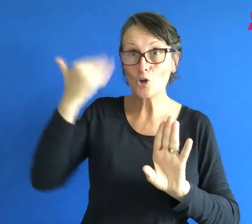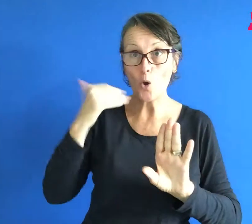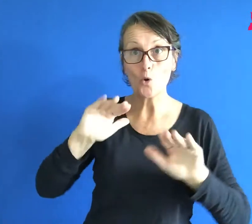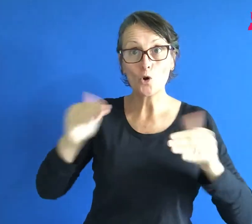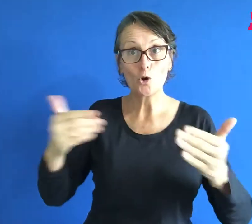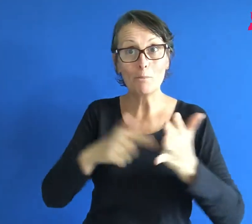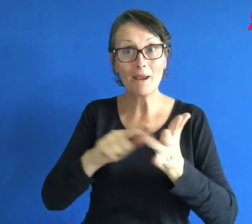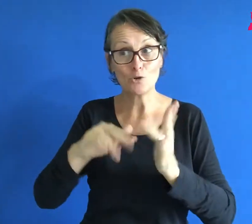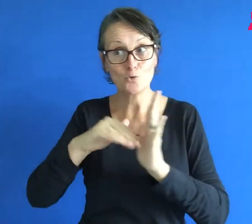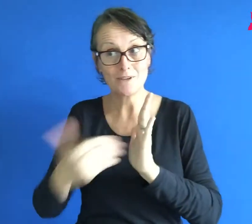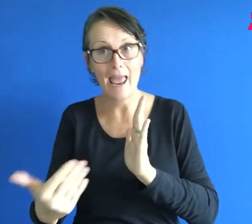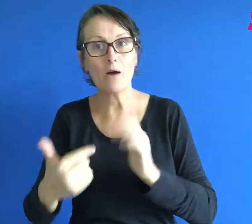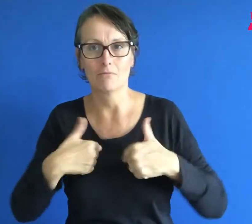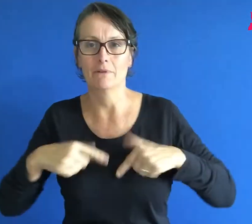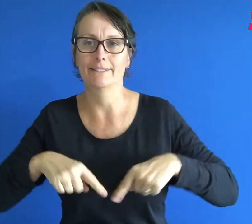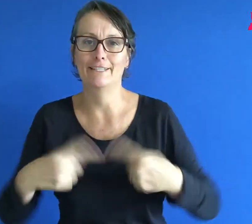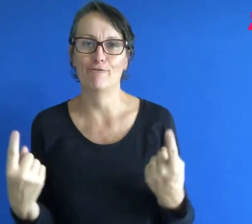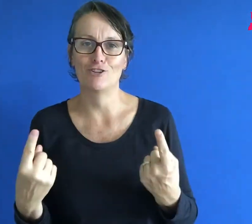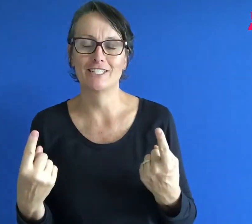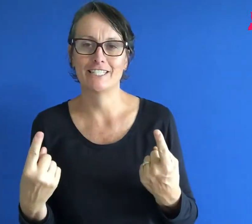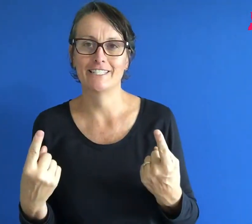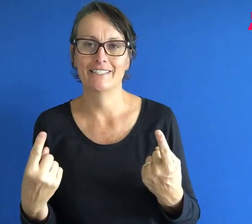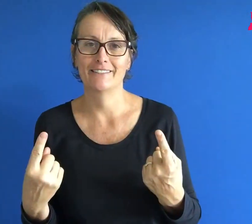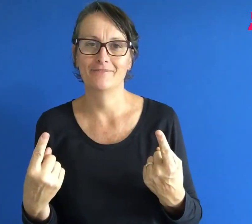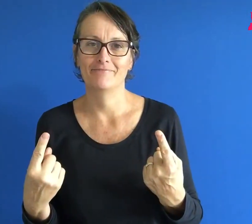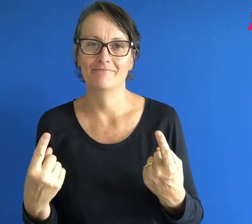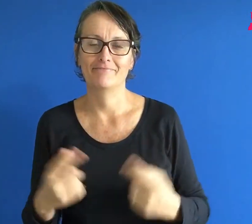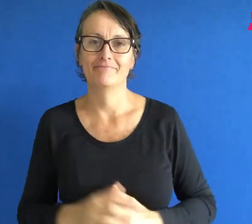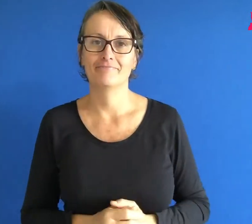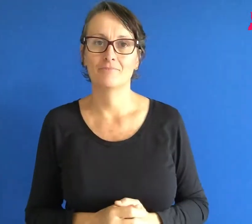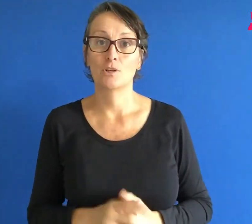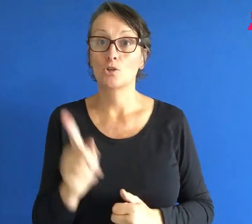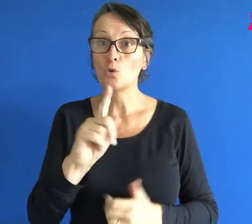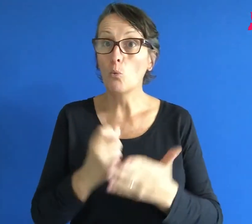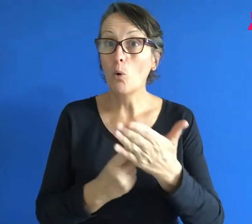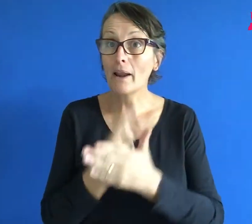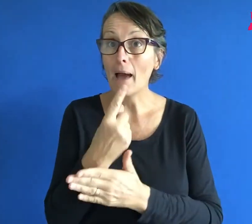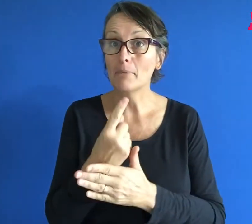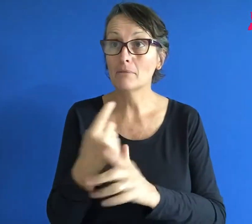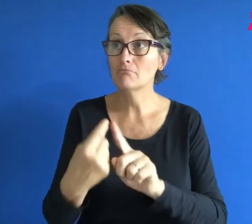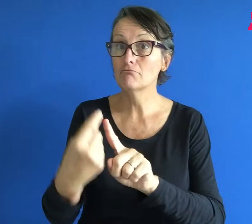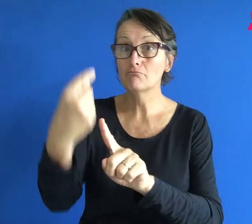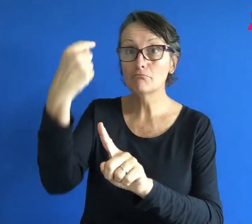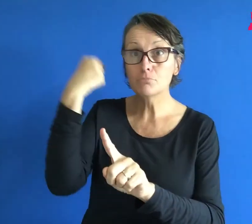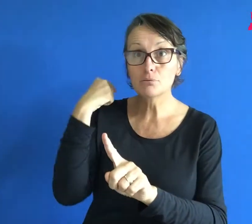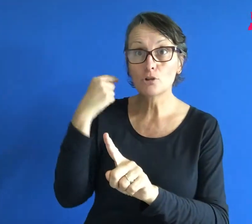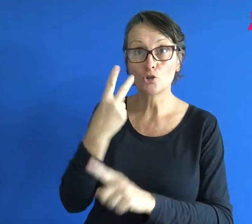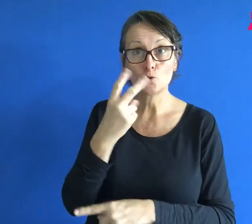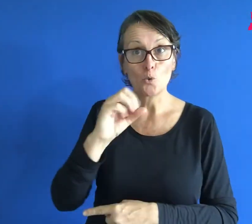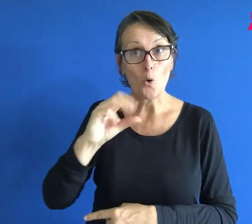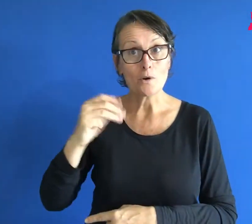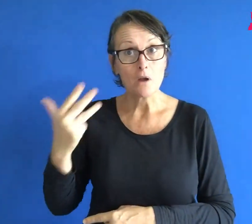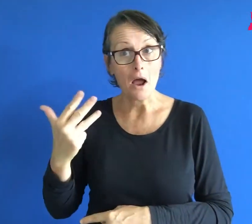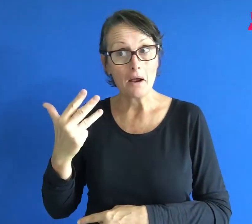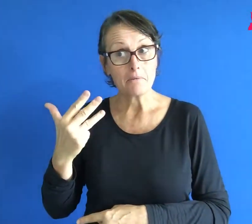today. Yeah. Is it possible that what happened to you could be classified as good?